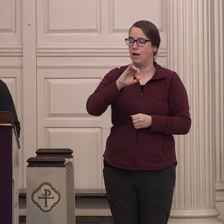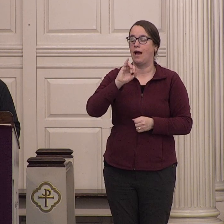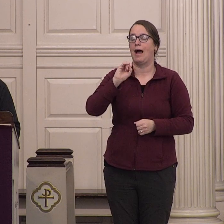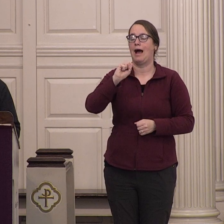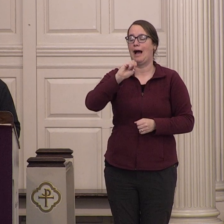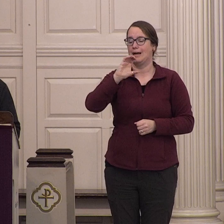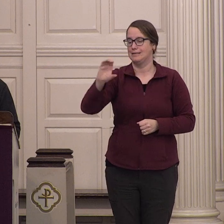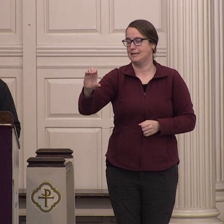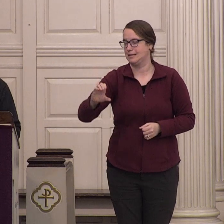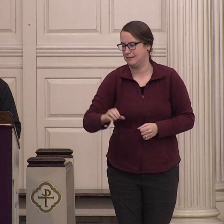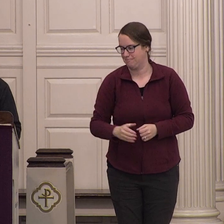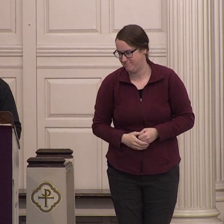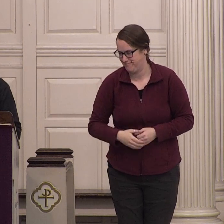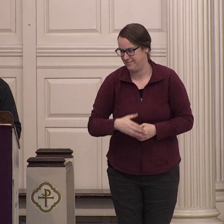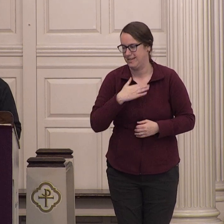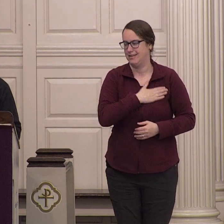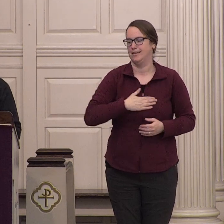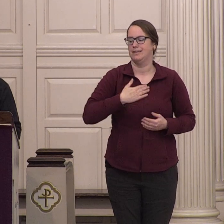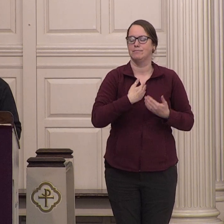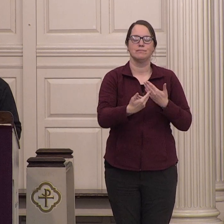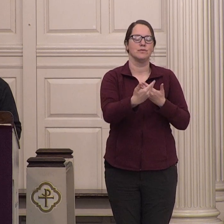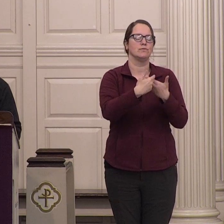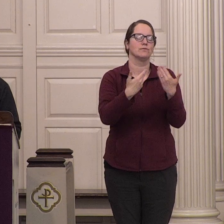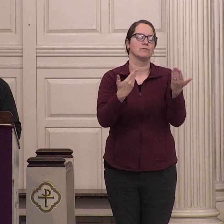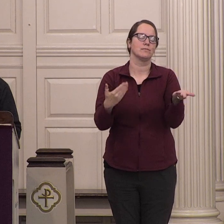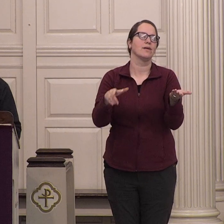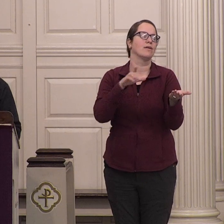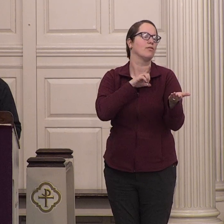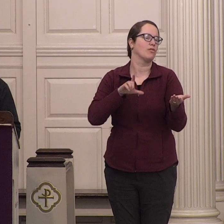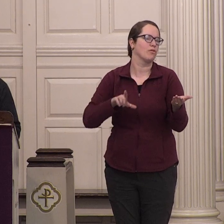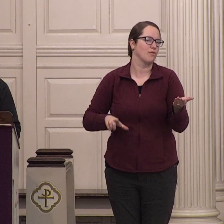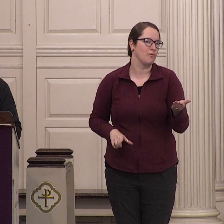Isaac. Lord remembers his covenant forever.